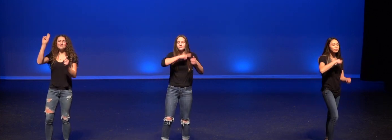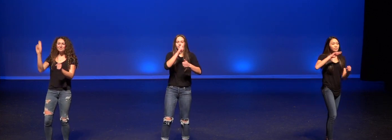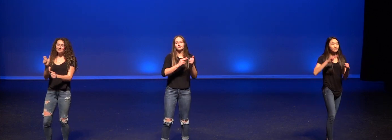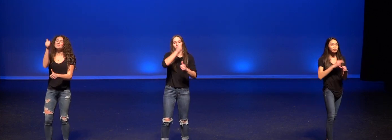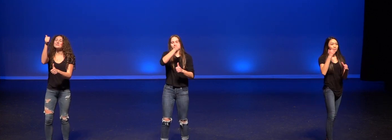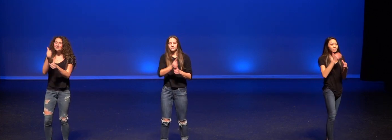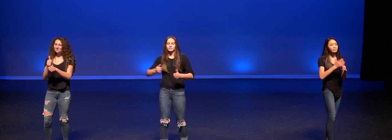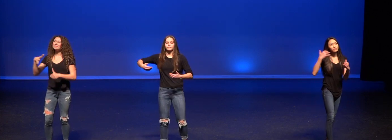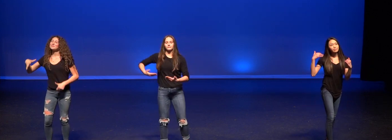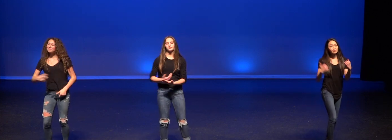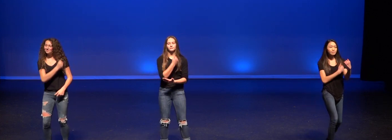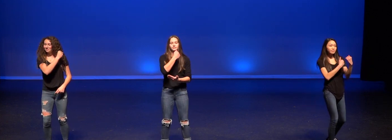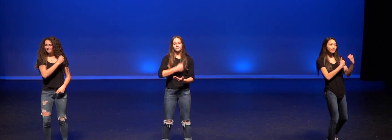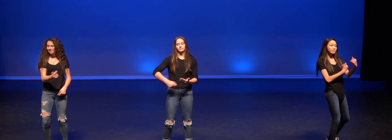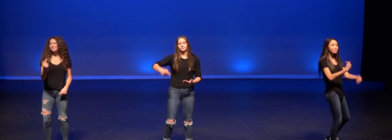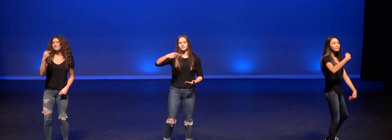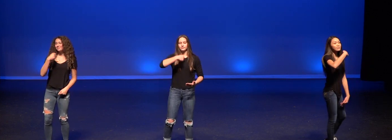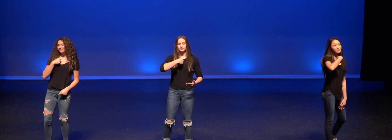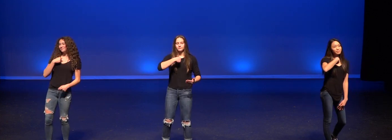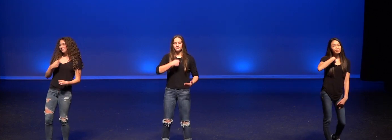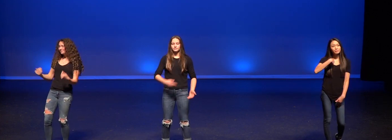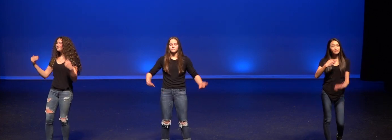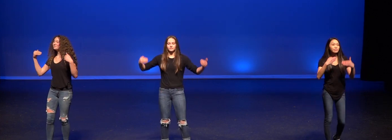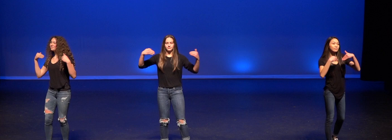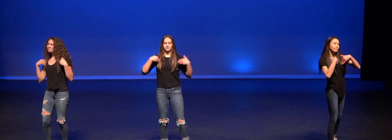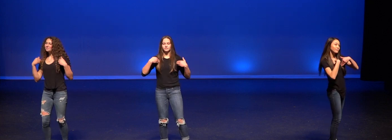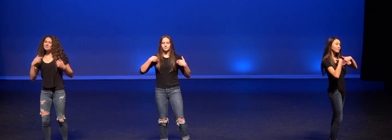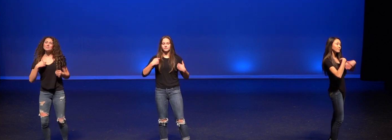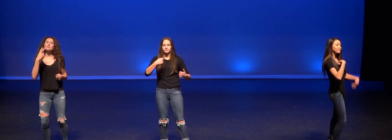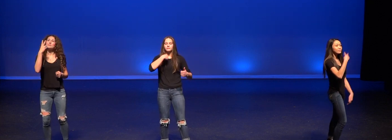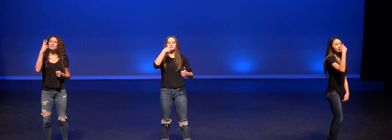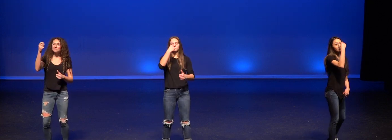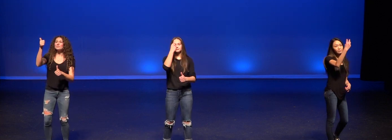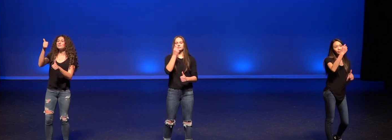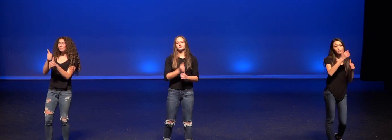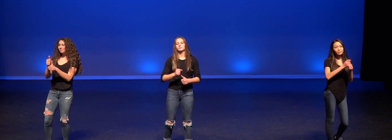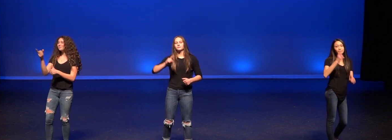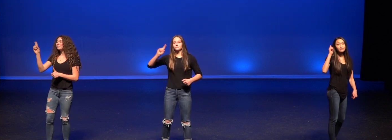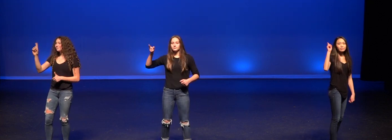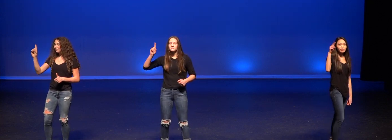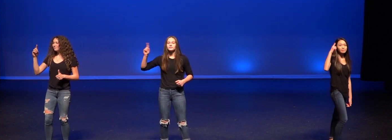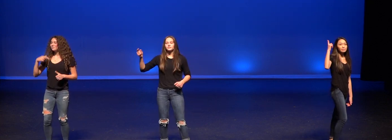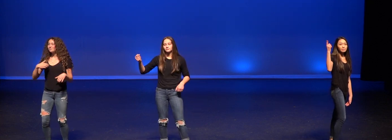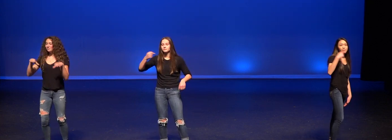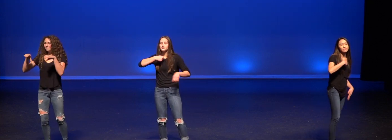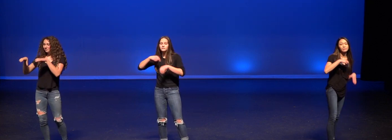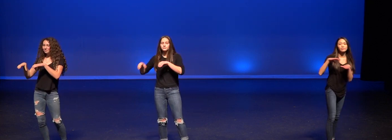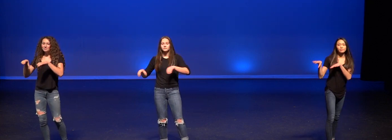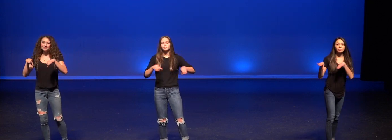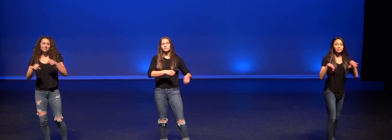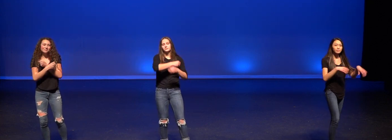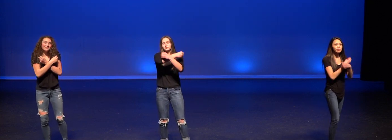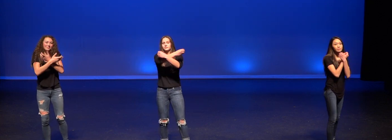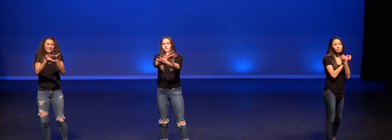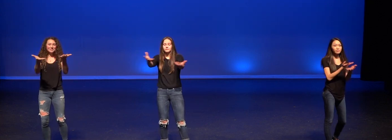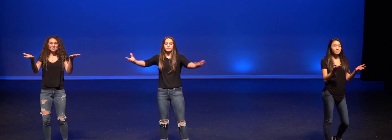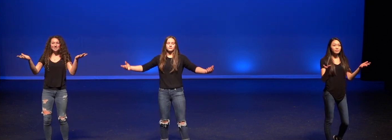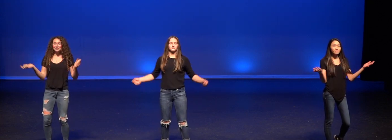I hope every second that this world could be. I saw so many faces, the things that I did.